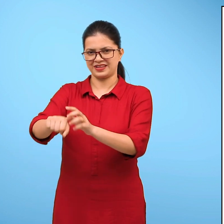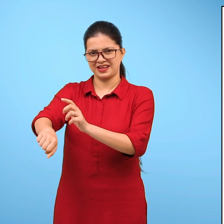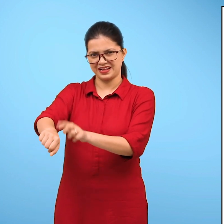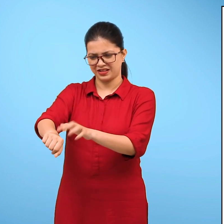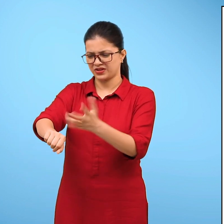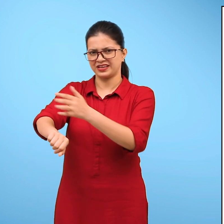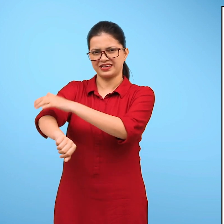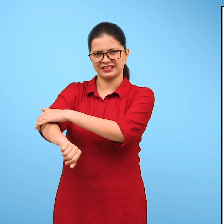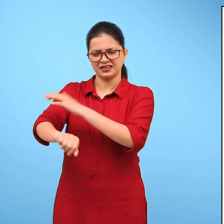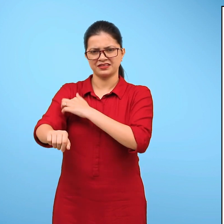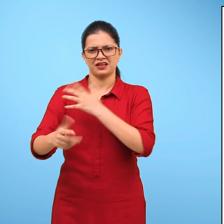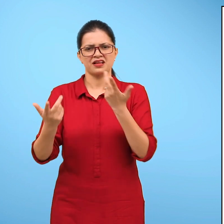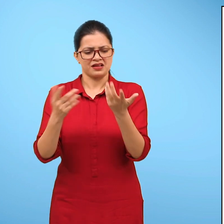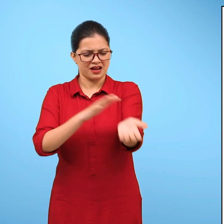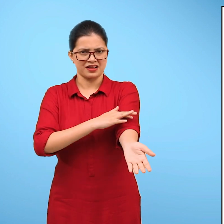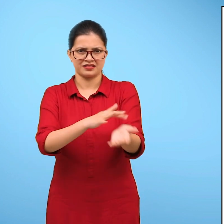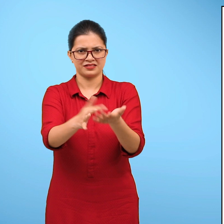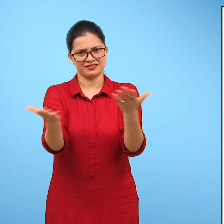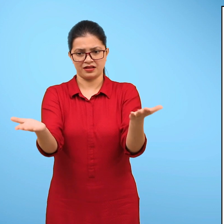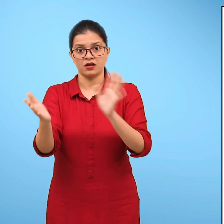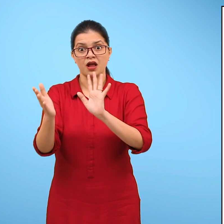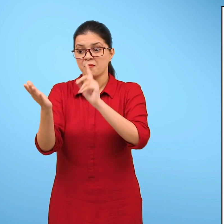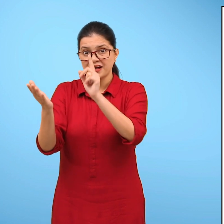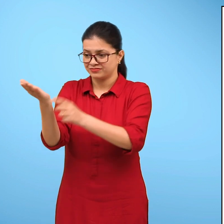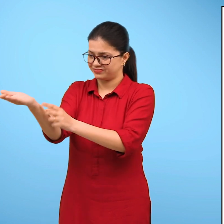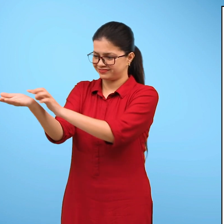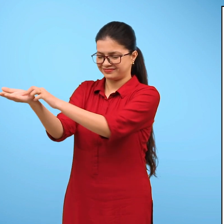Straighten your arm and try to bend it downwards.